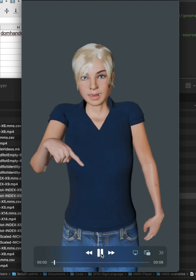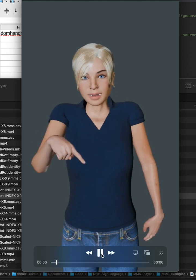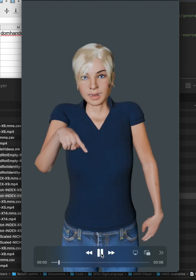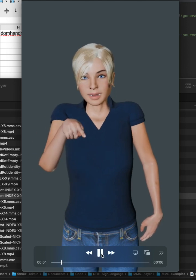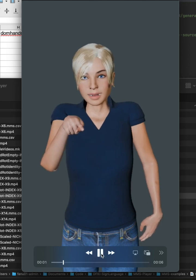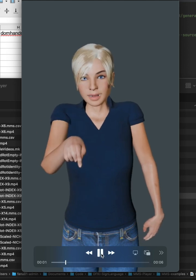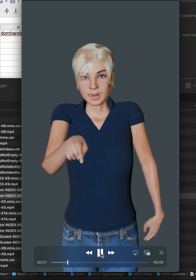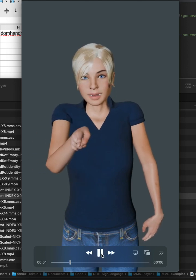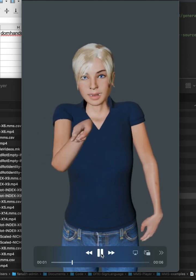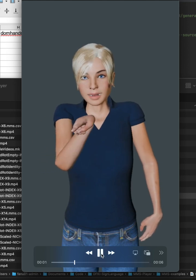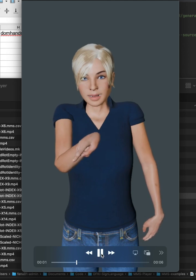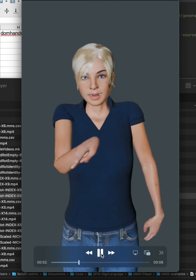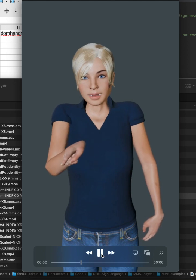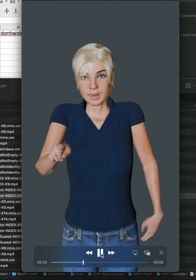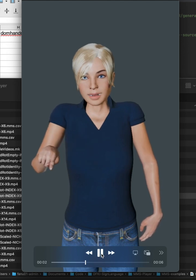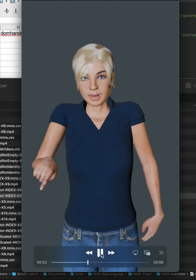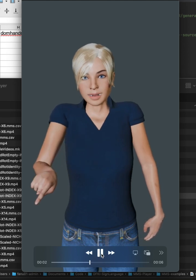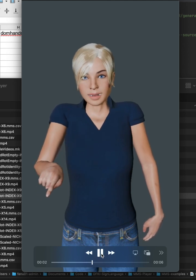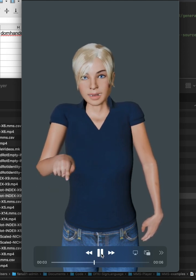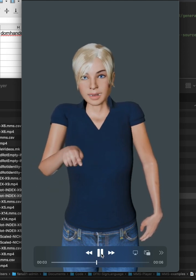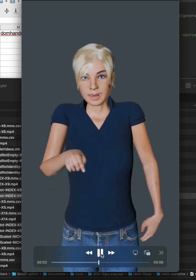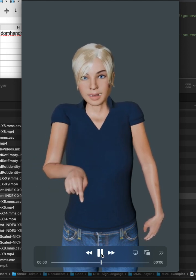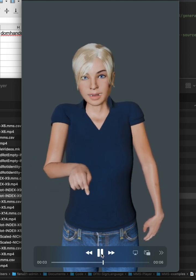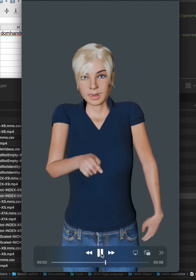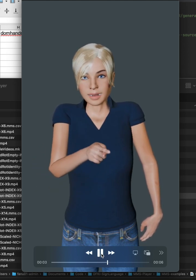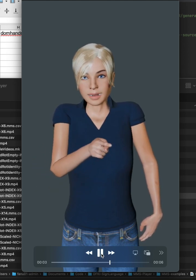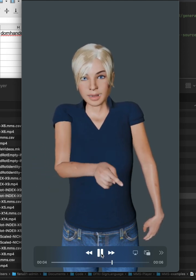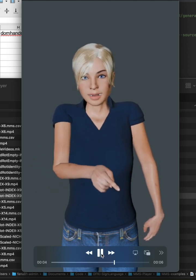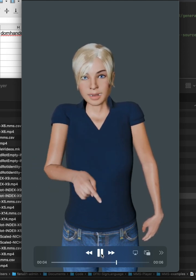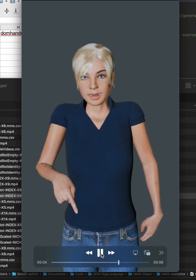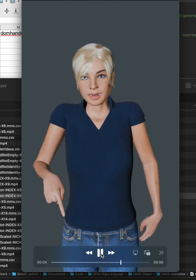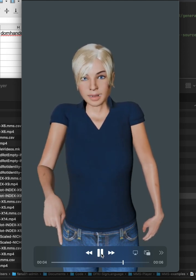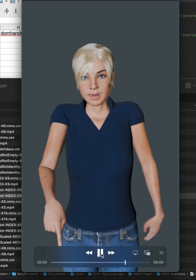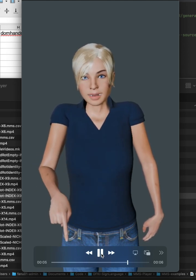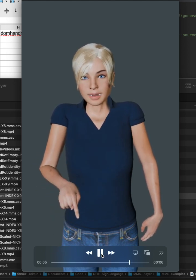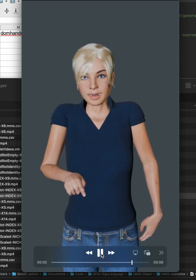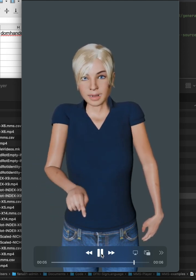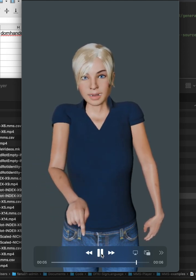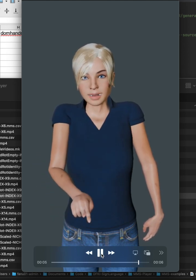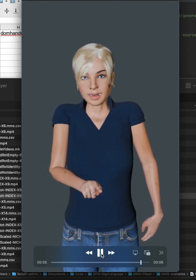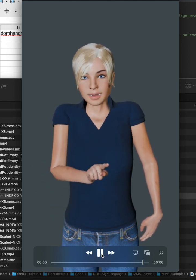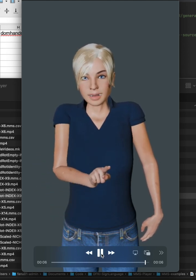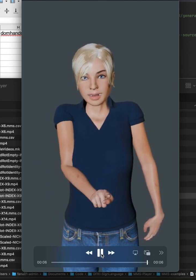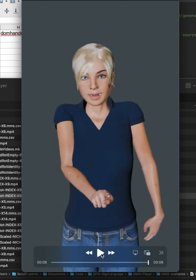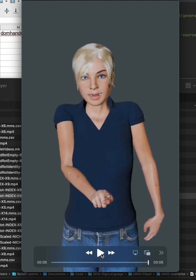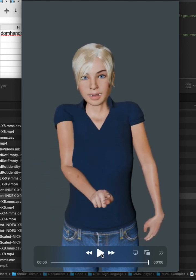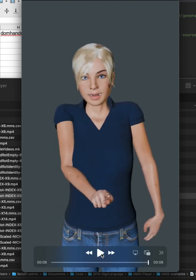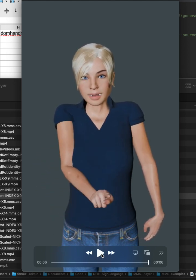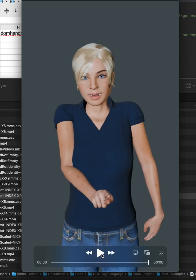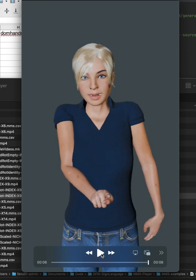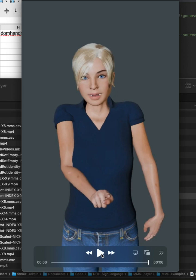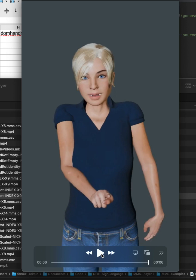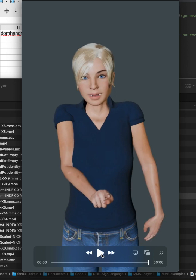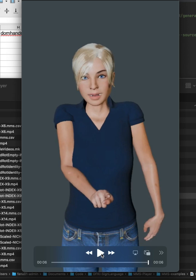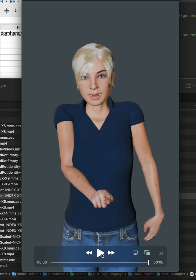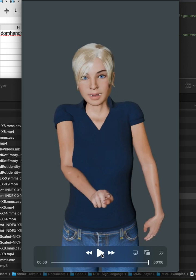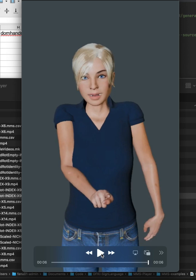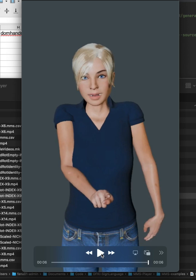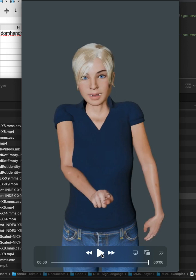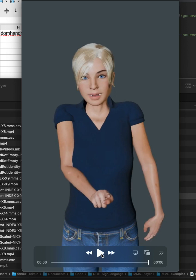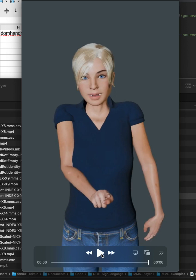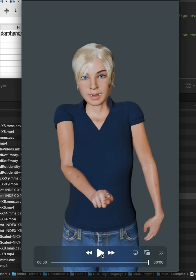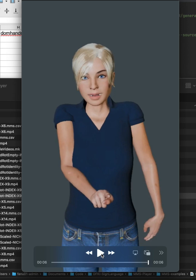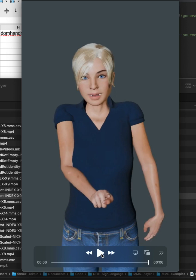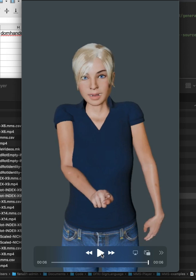each time there is a relocation of the trajectory in space and also a rotation of the